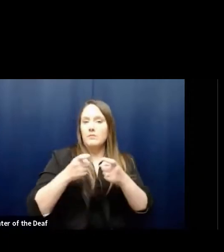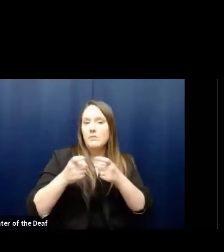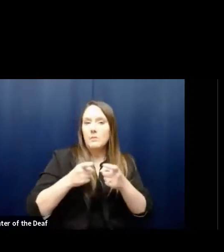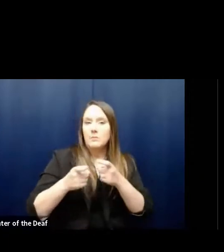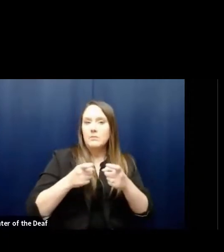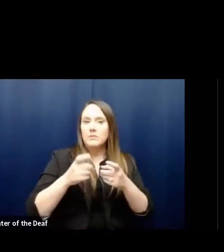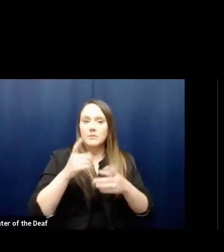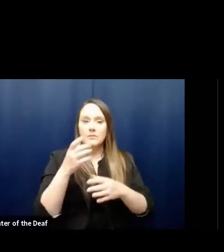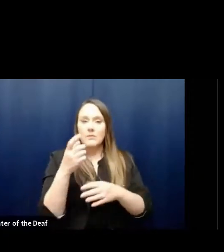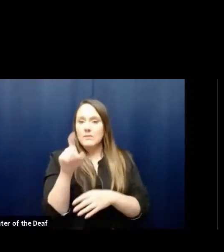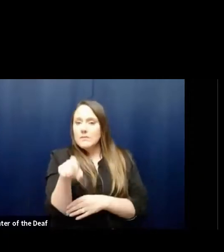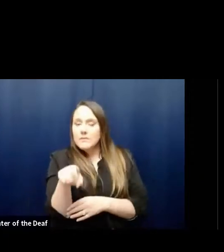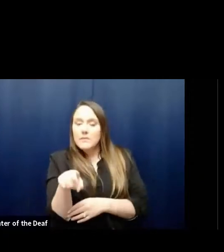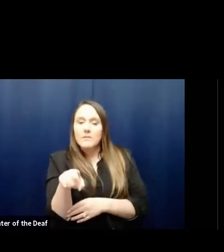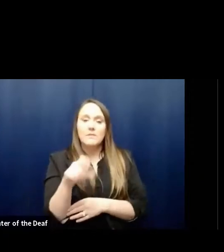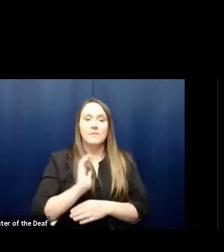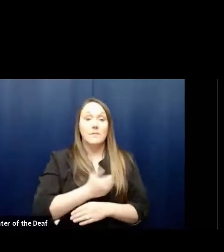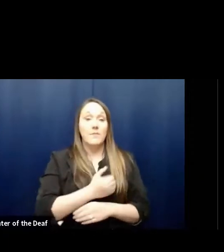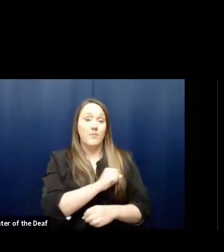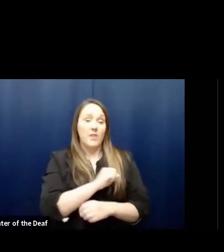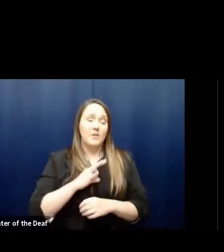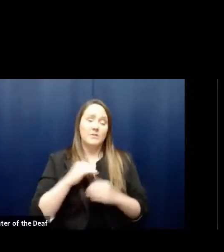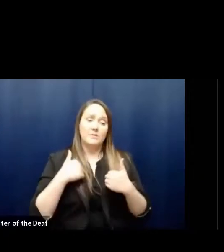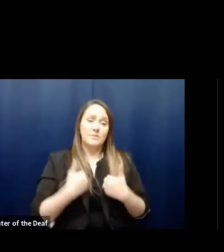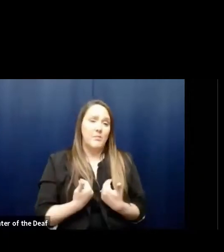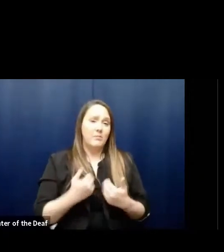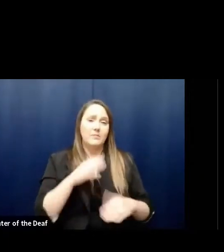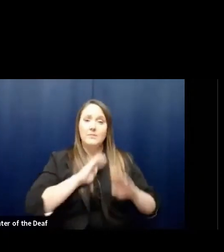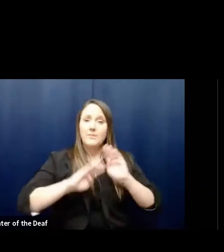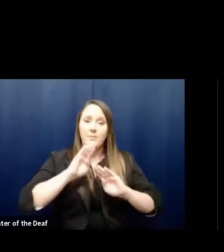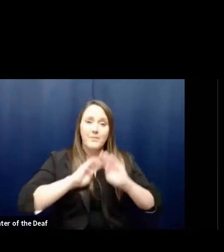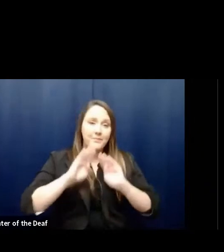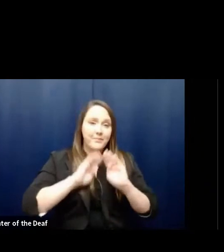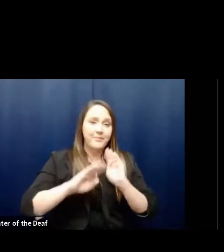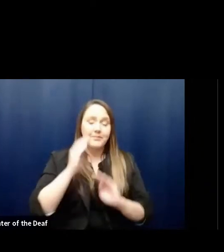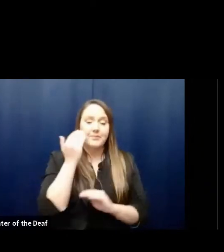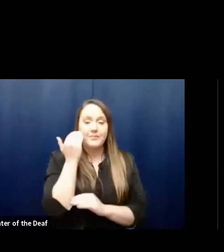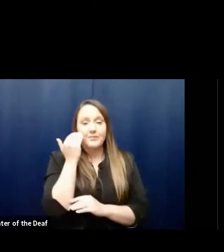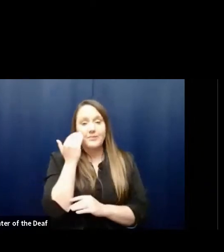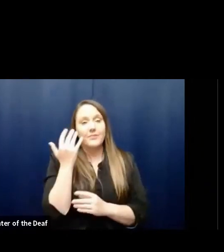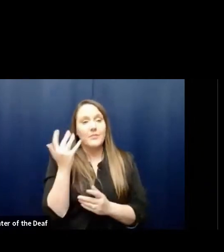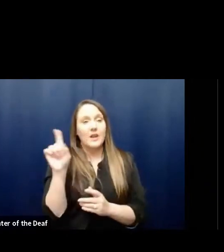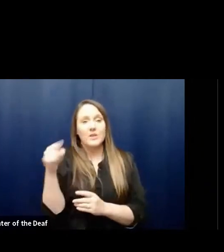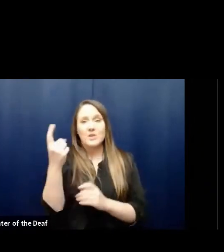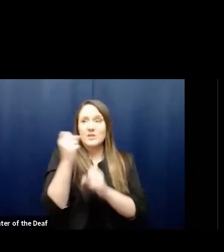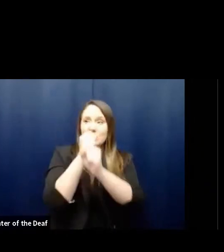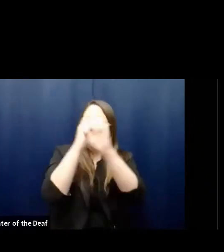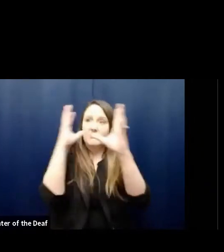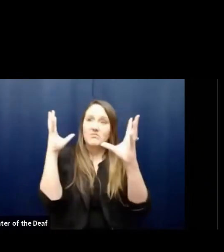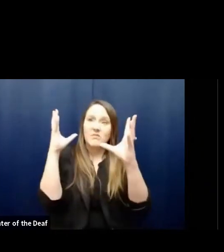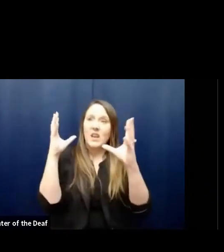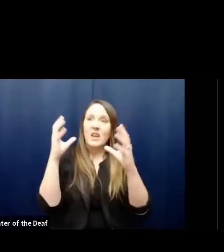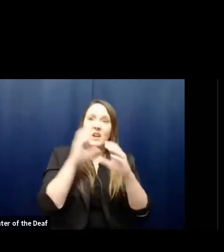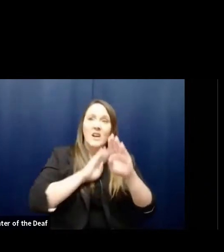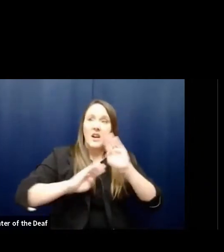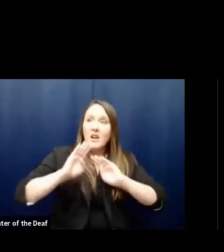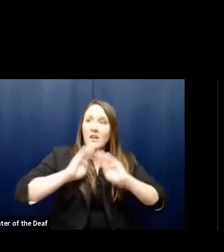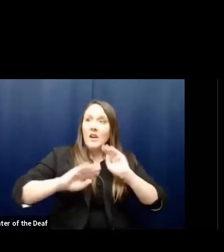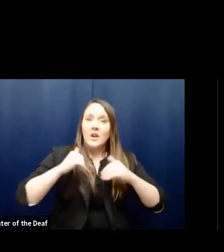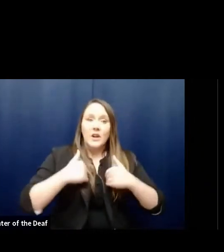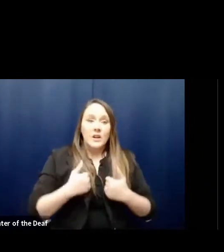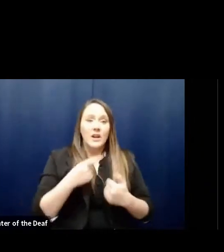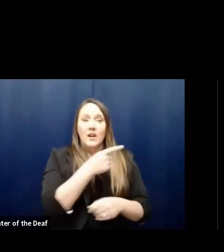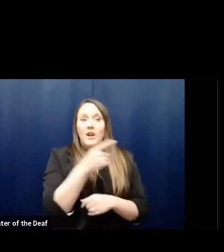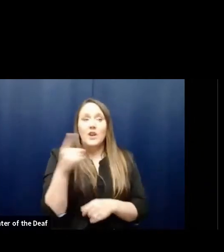is tired and frustrated. This is, just imagine as frustrated and tired you